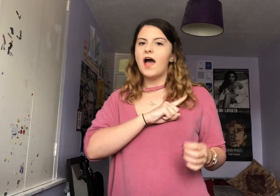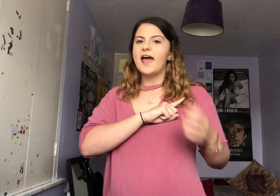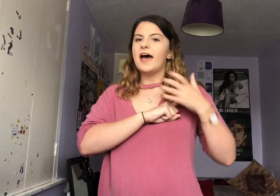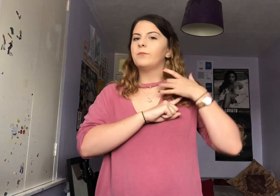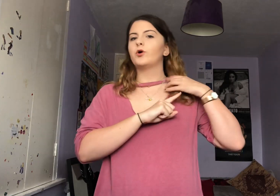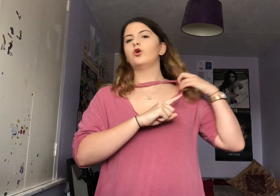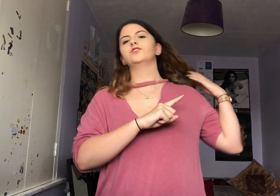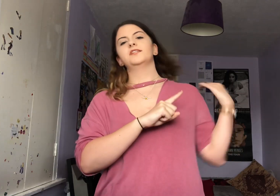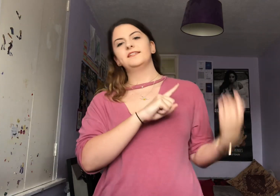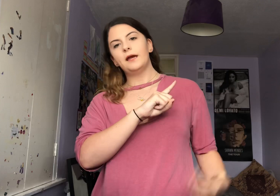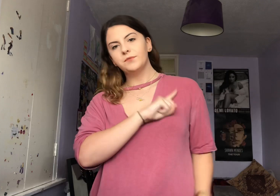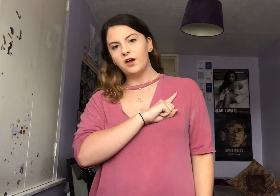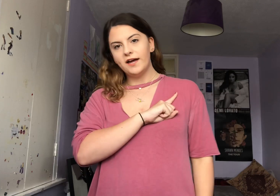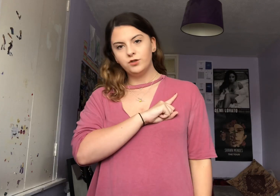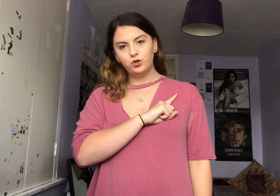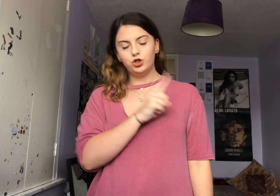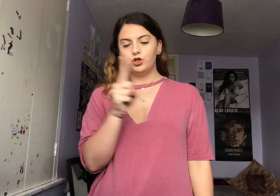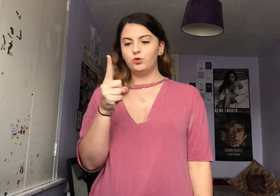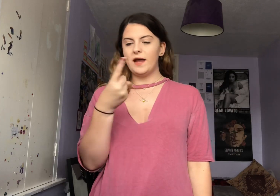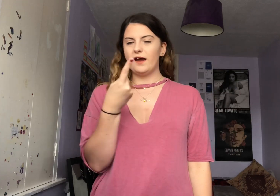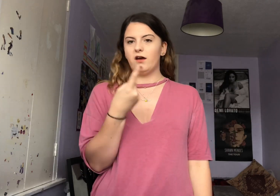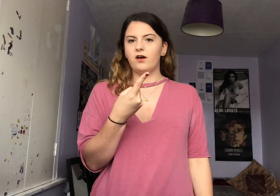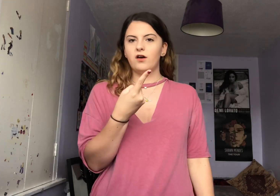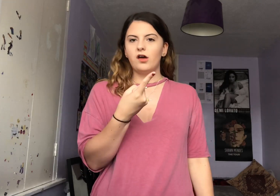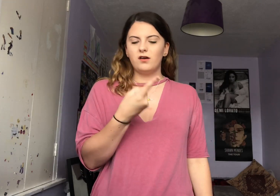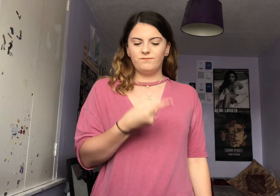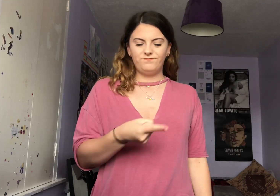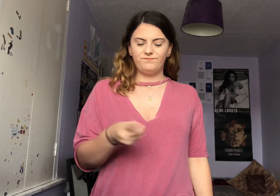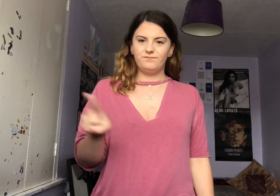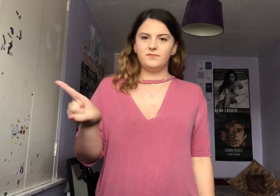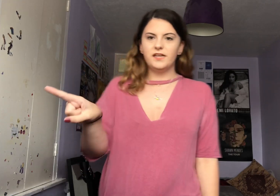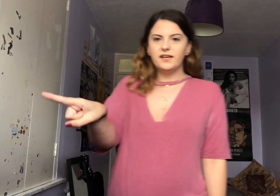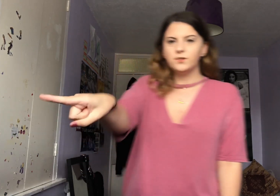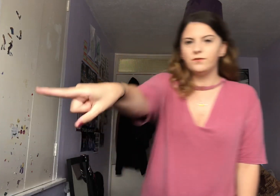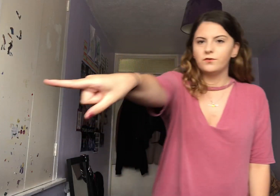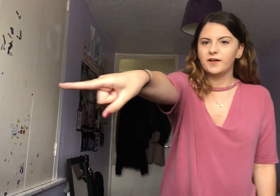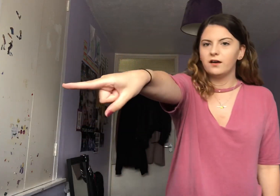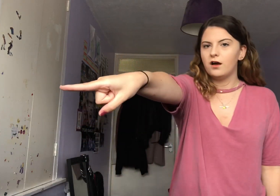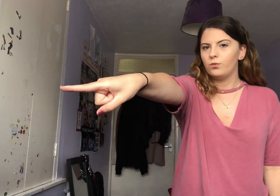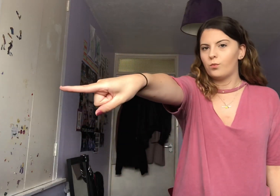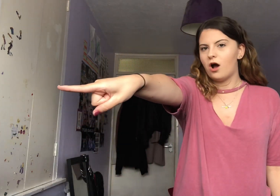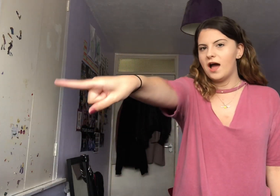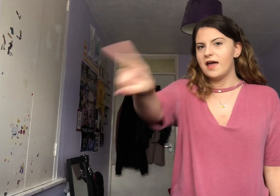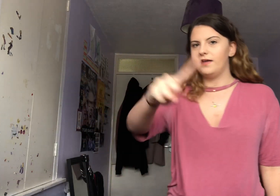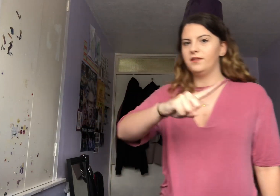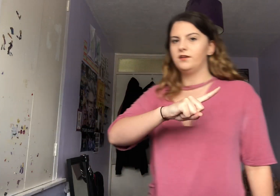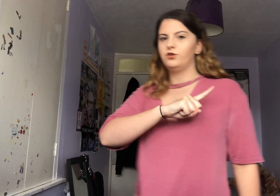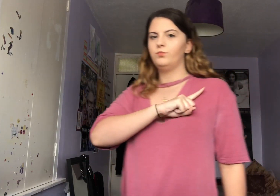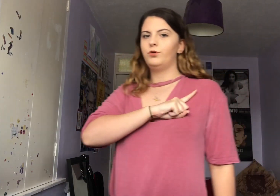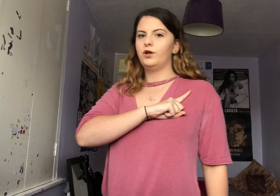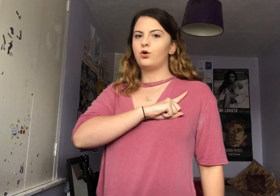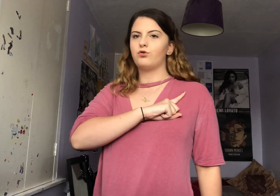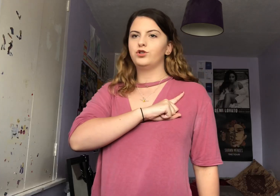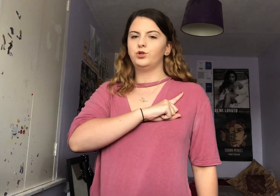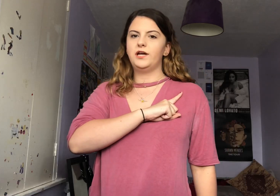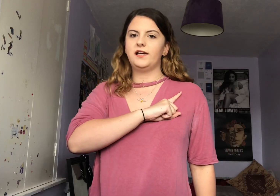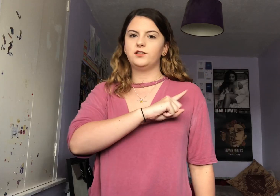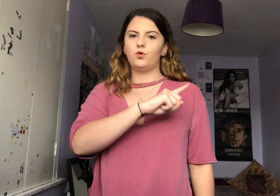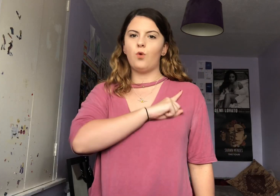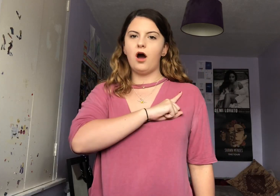Why and because are the same sign, so you just do like this with your finger, why, and then you put it across your chest, so